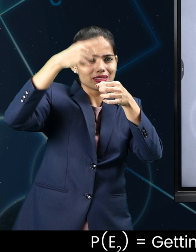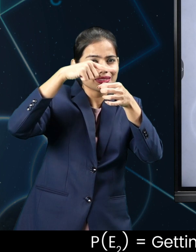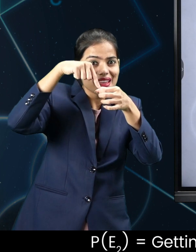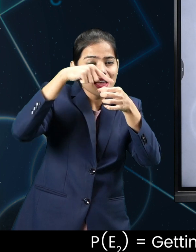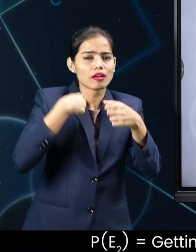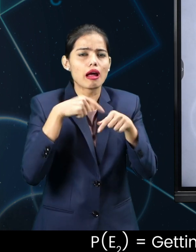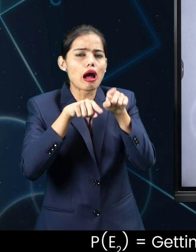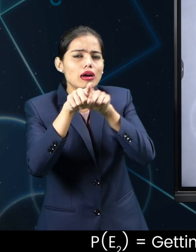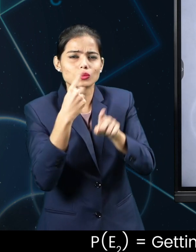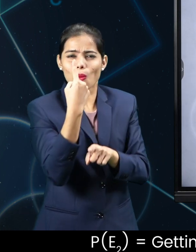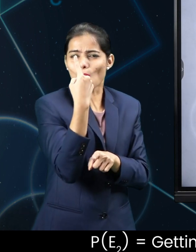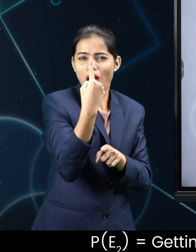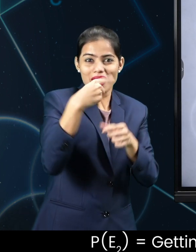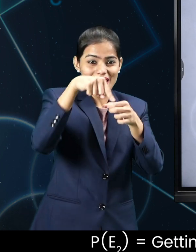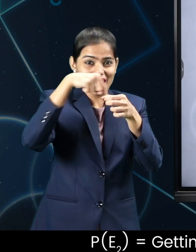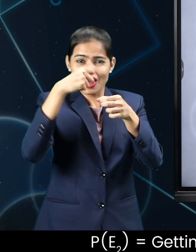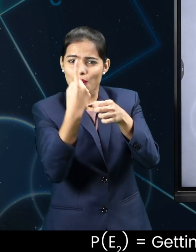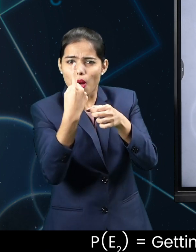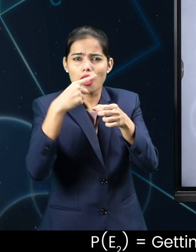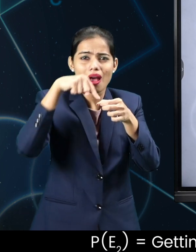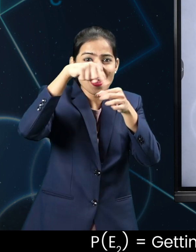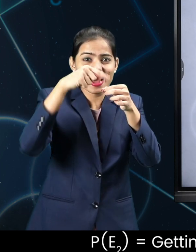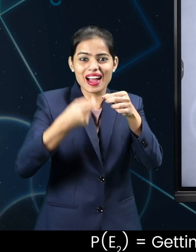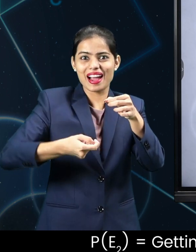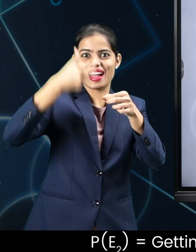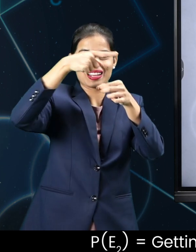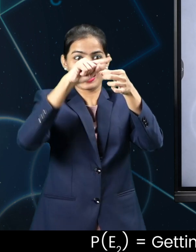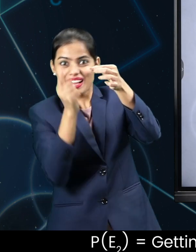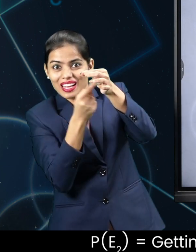1 head, that is 1 head and 1 tail.